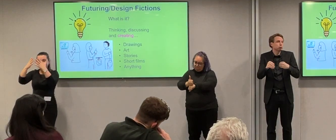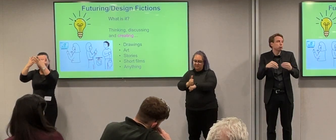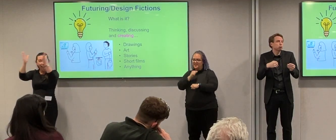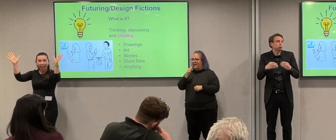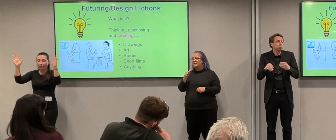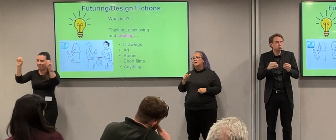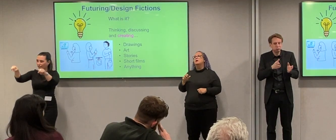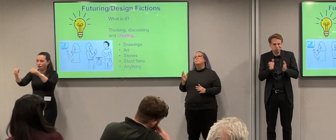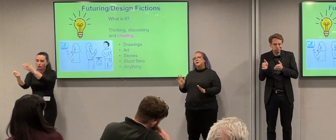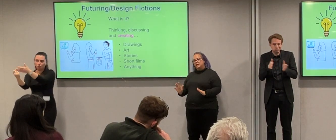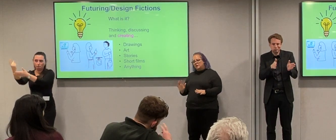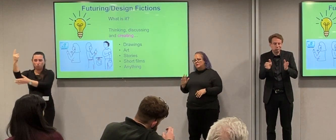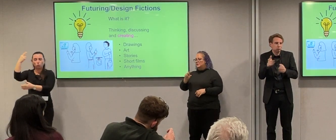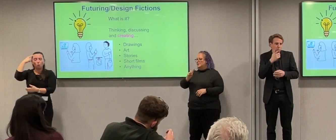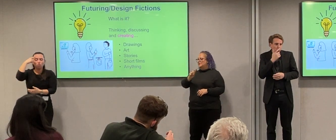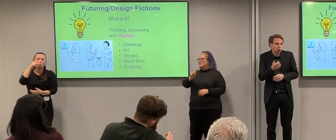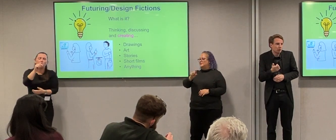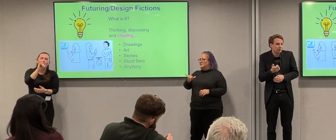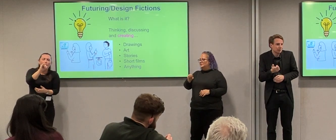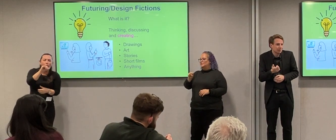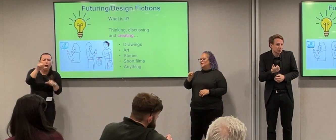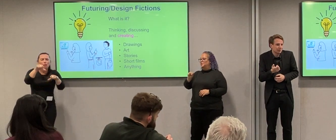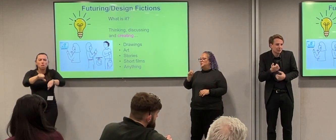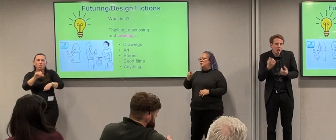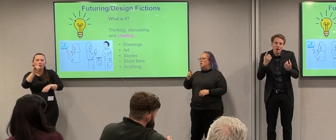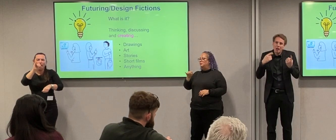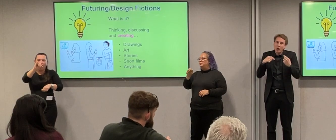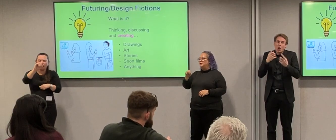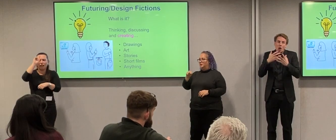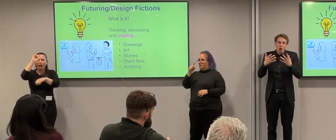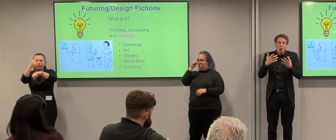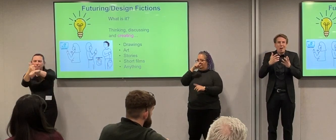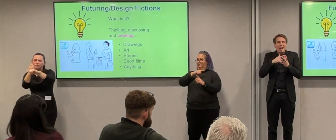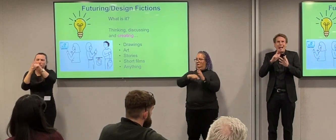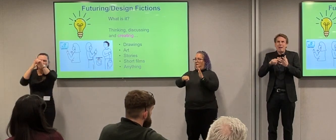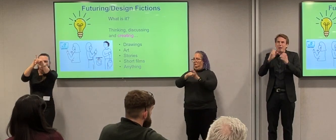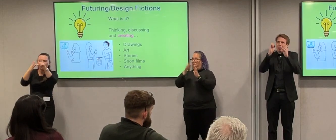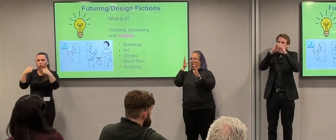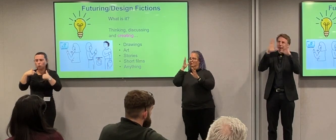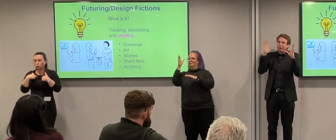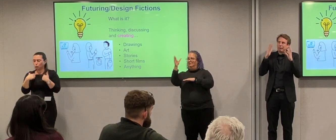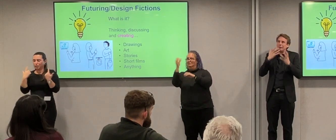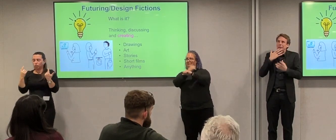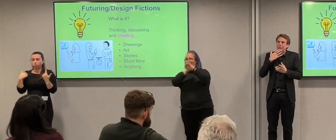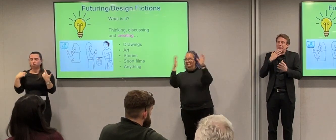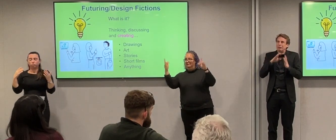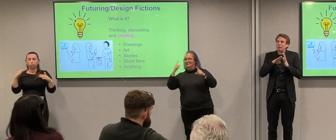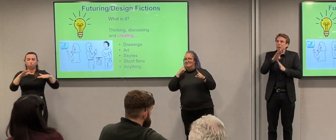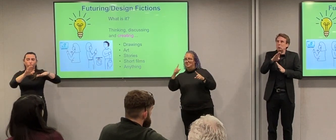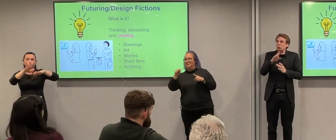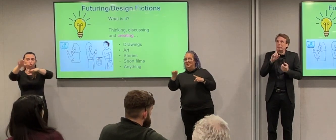ideas of AI, to think that it's set in stone and individuals can't do much to change it.